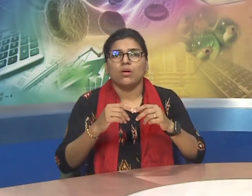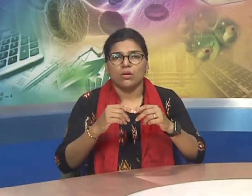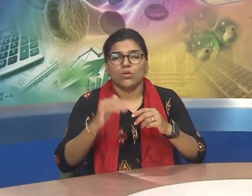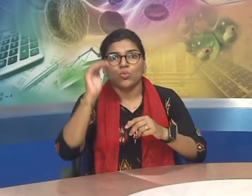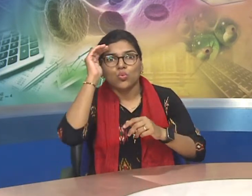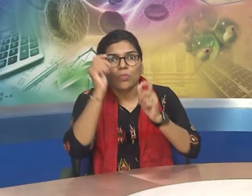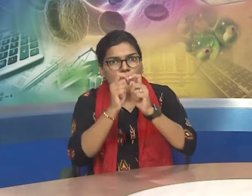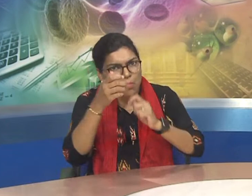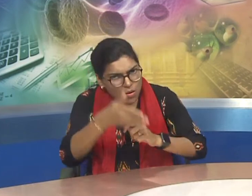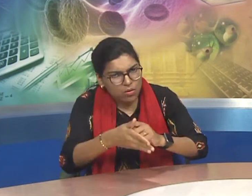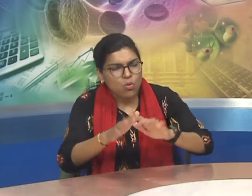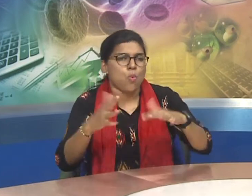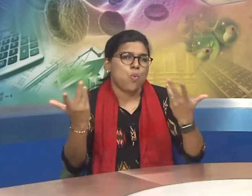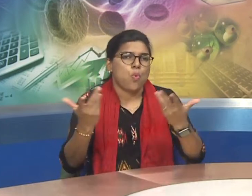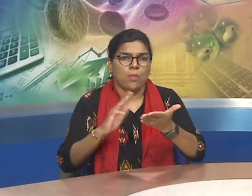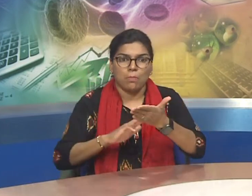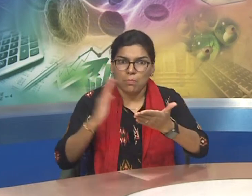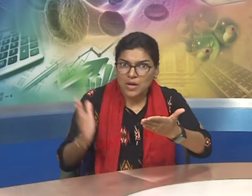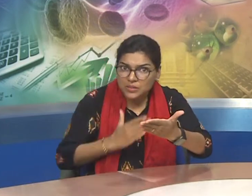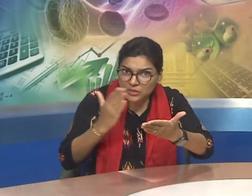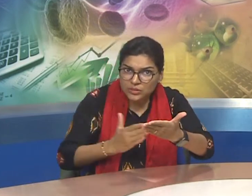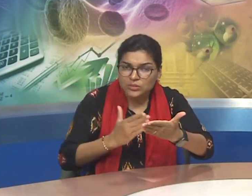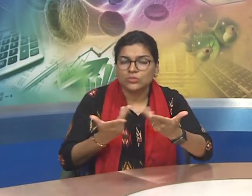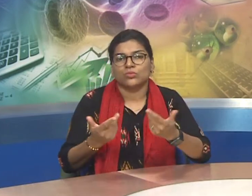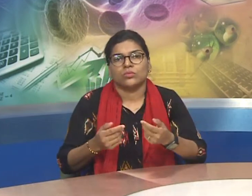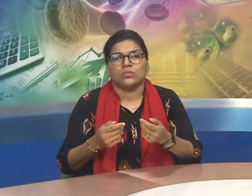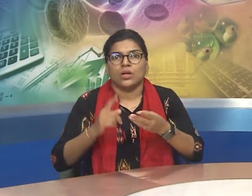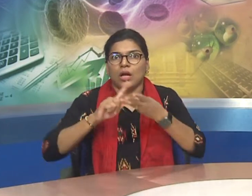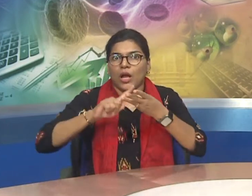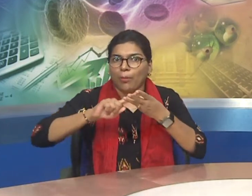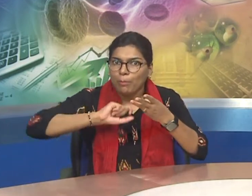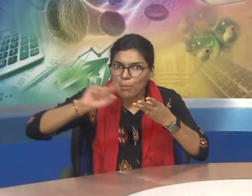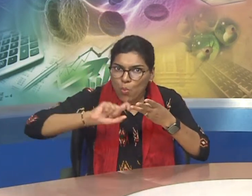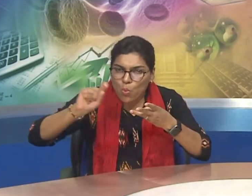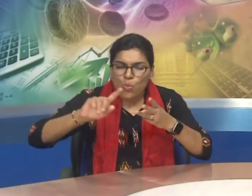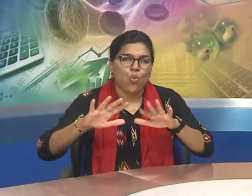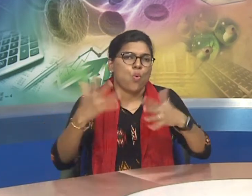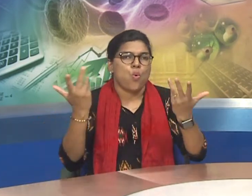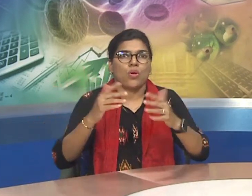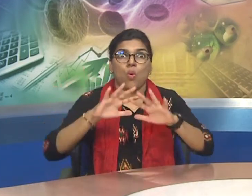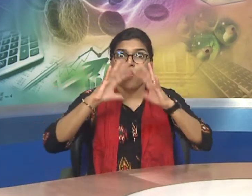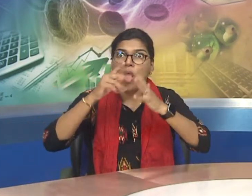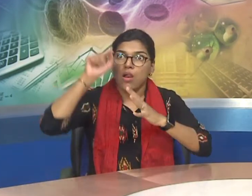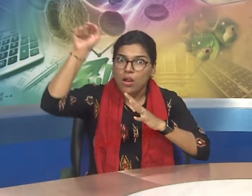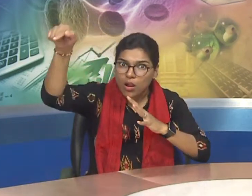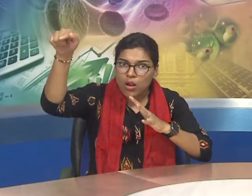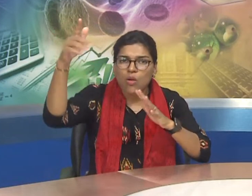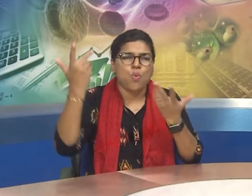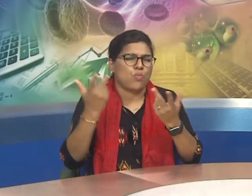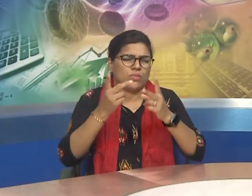explained that to cope with increasing demand for services it is required